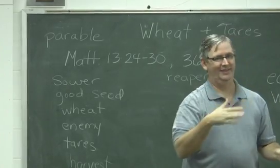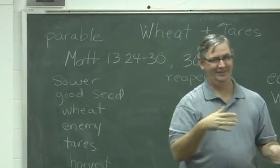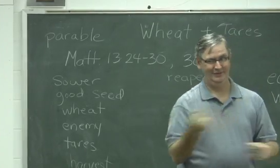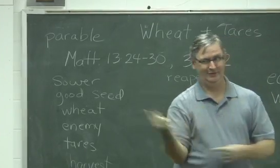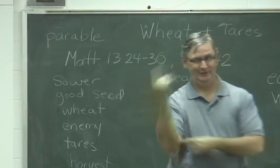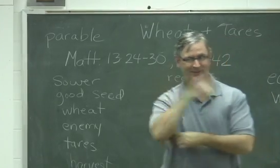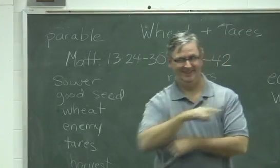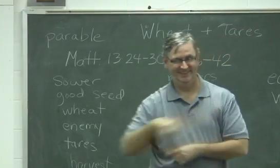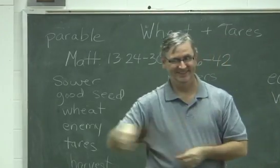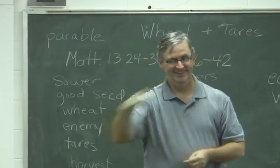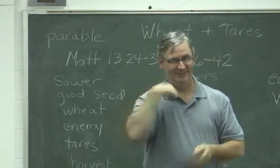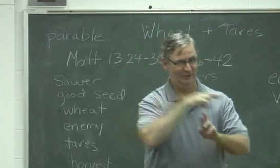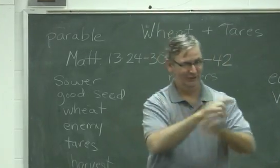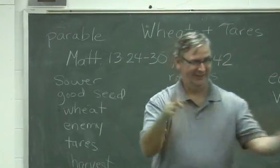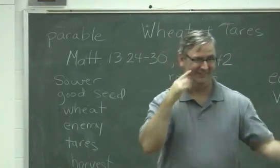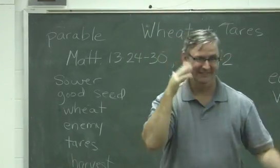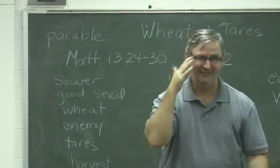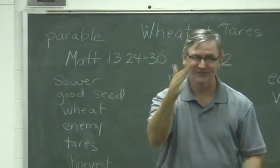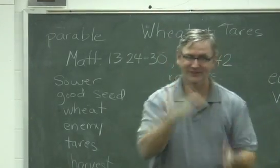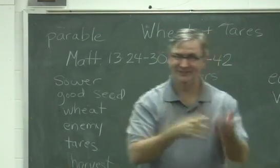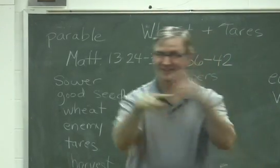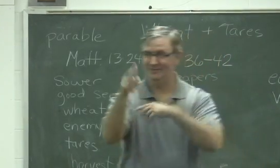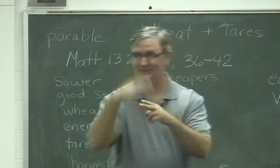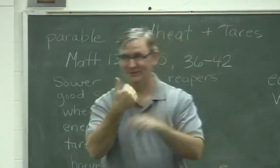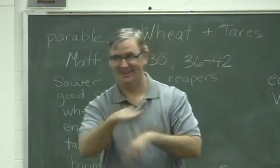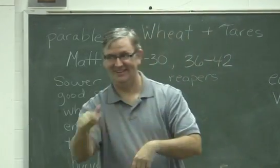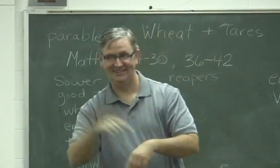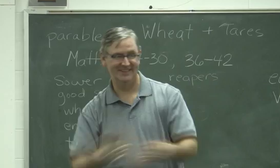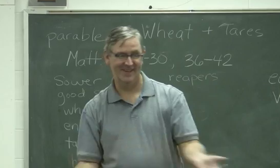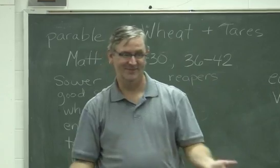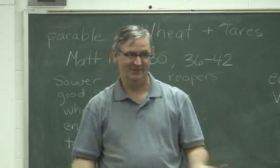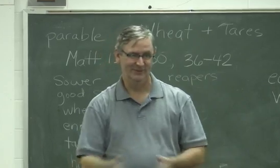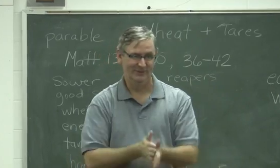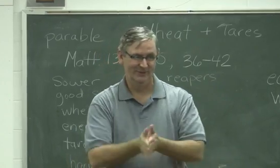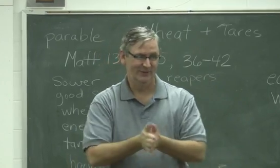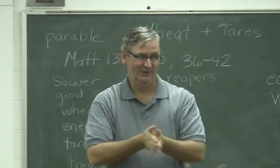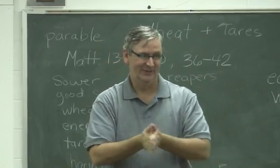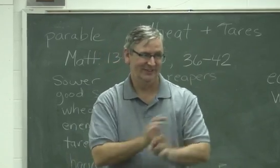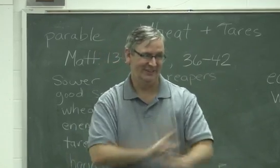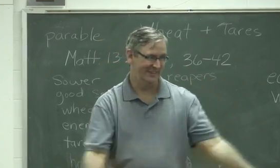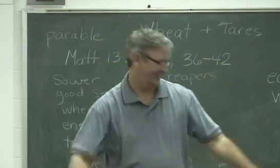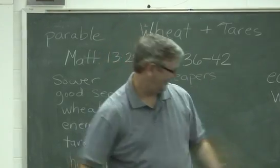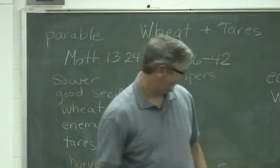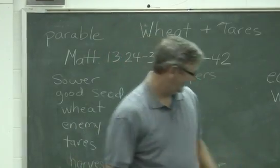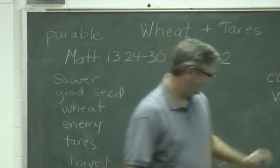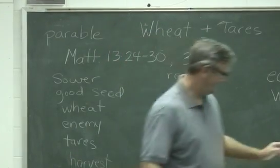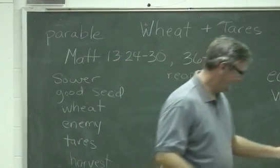future. And today it sounds like the future is coming really, really soon. So we got to get